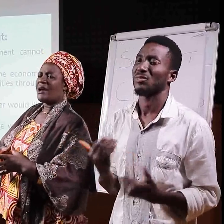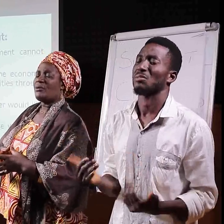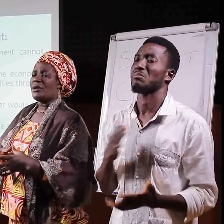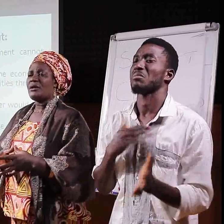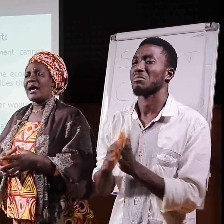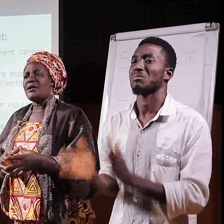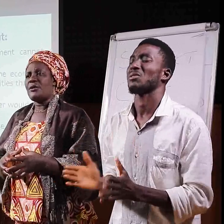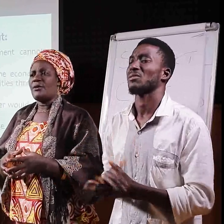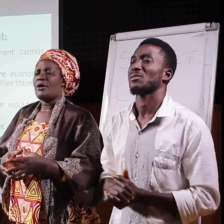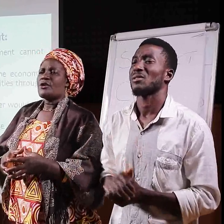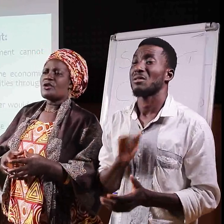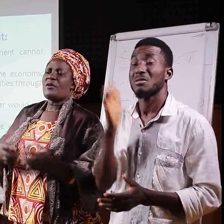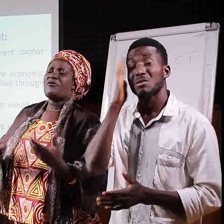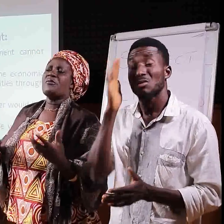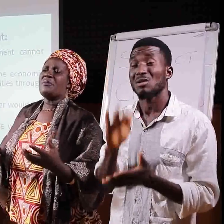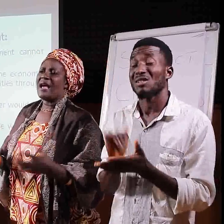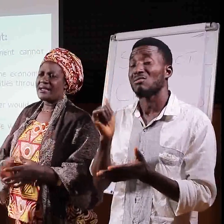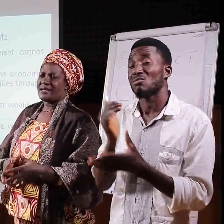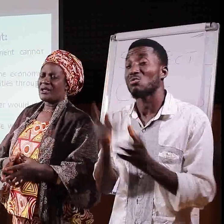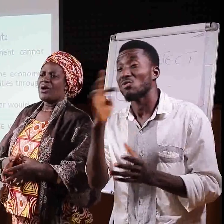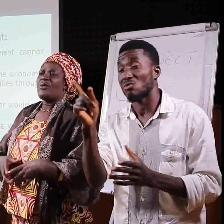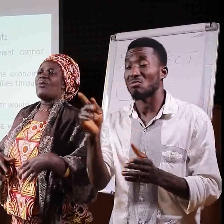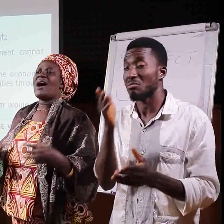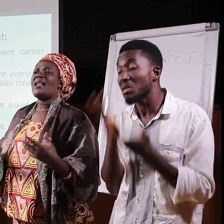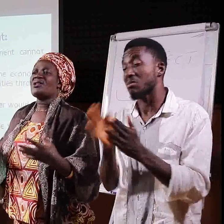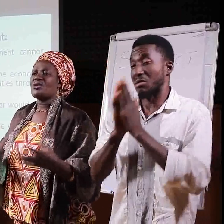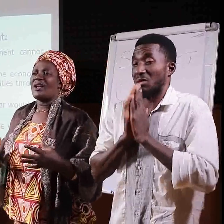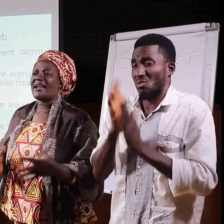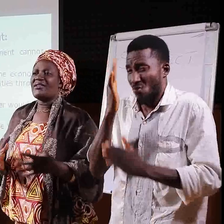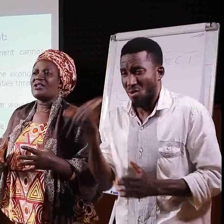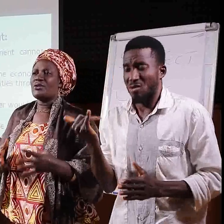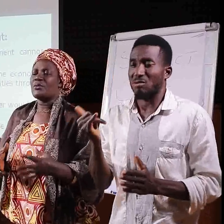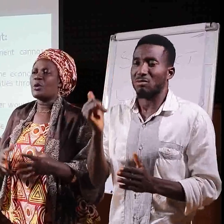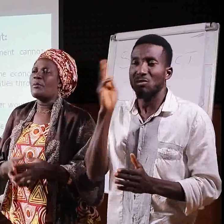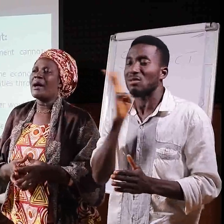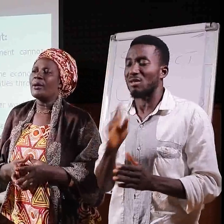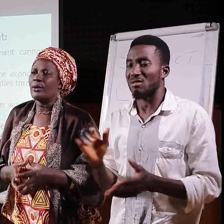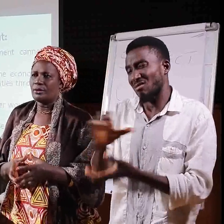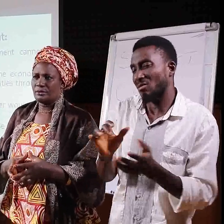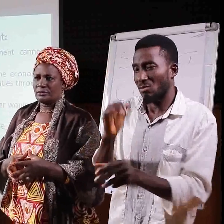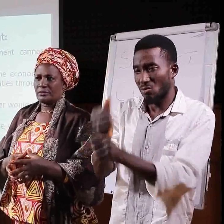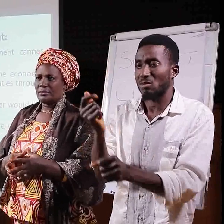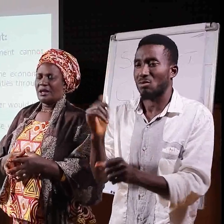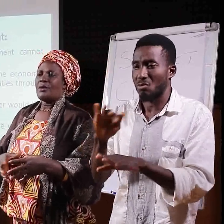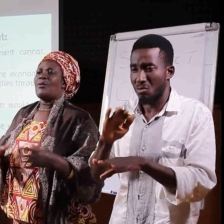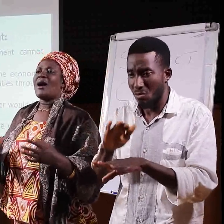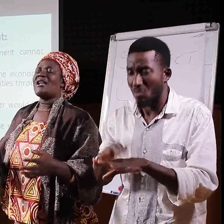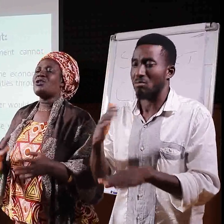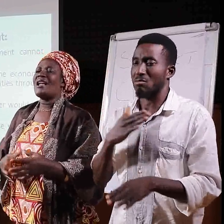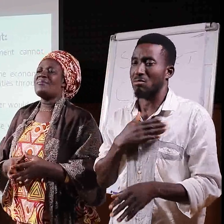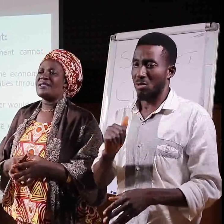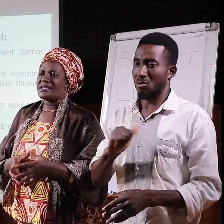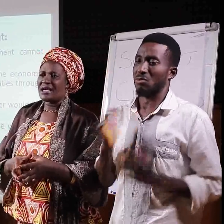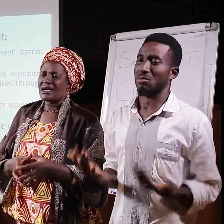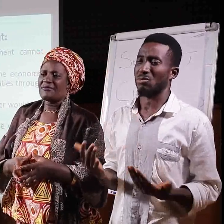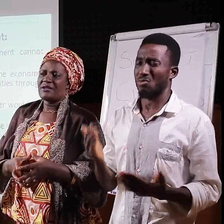learners, I know some of you may be asking, why should I create jobs on my own? Why should